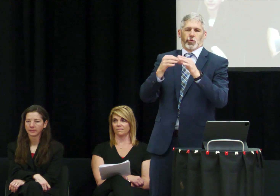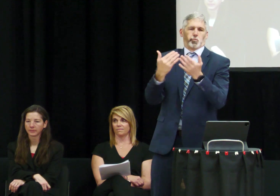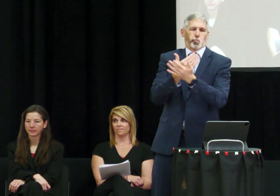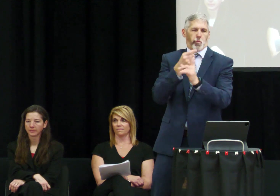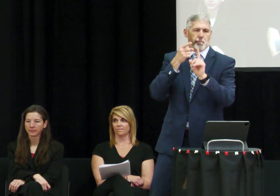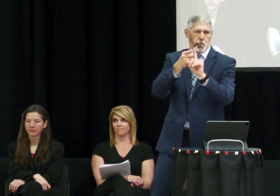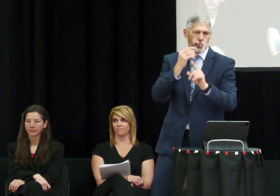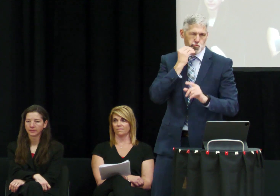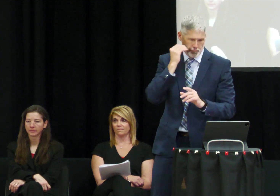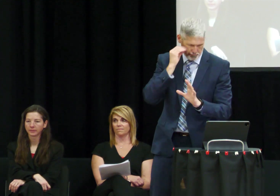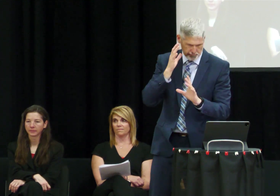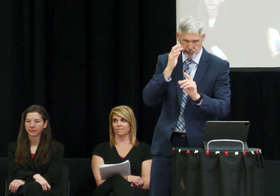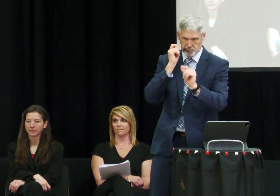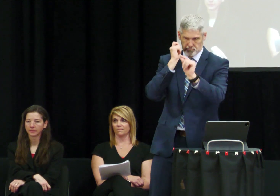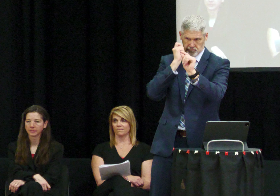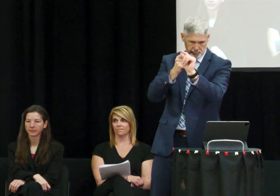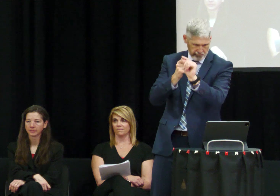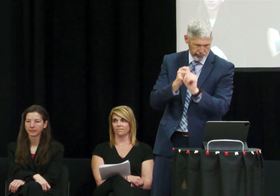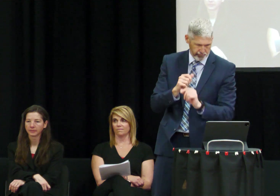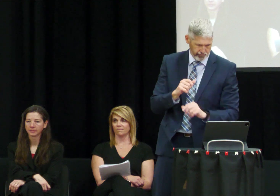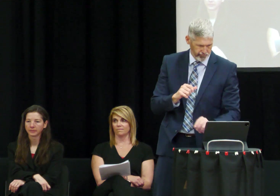I want to drive home a new essential point here.